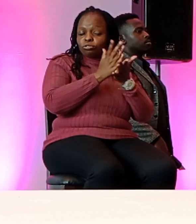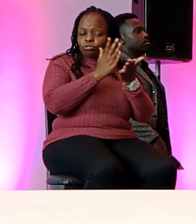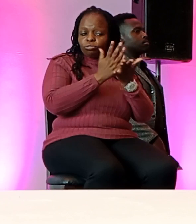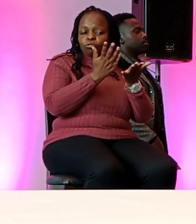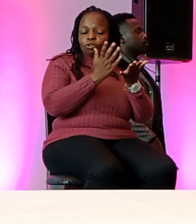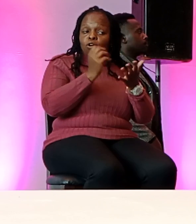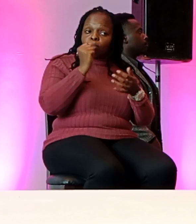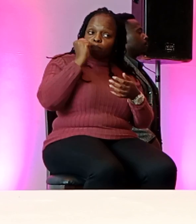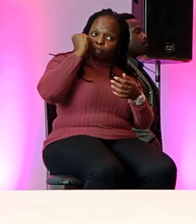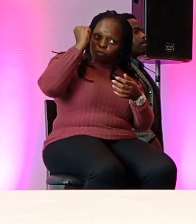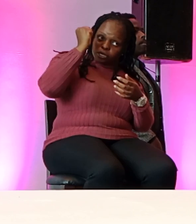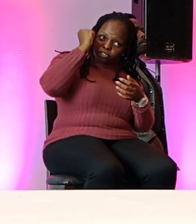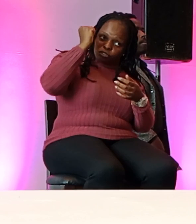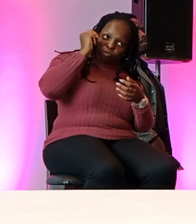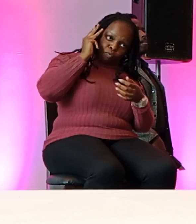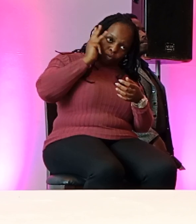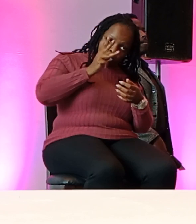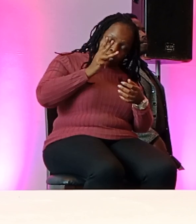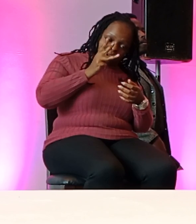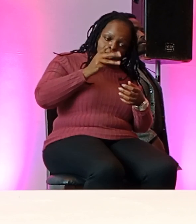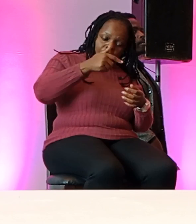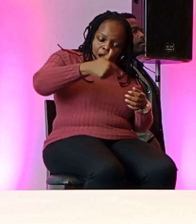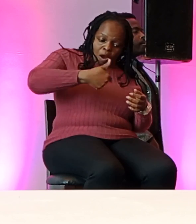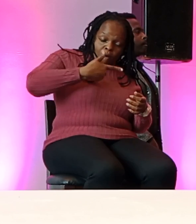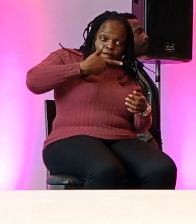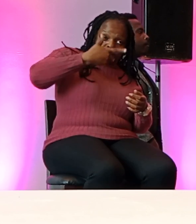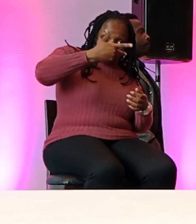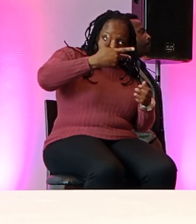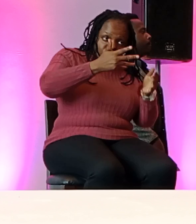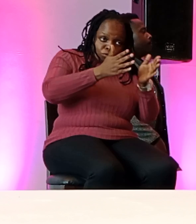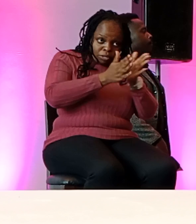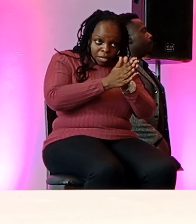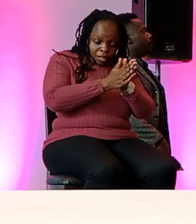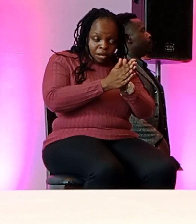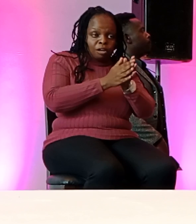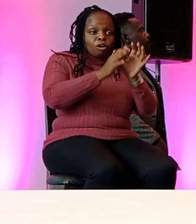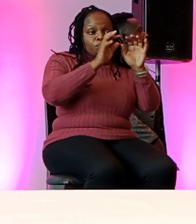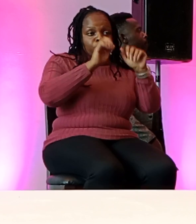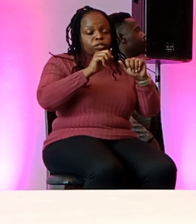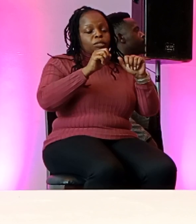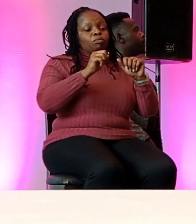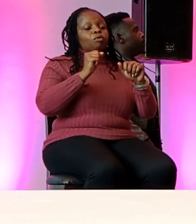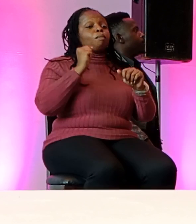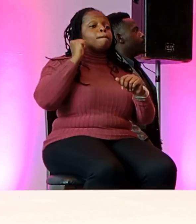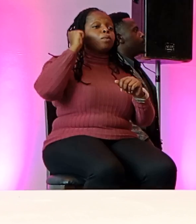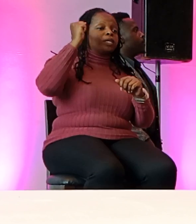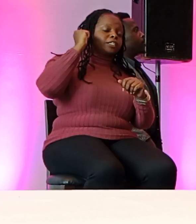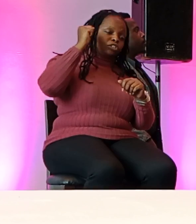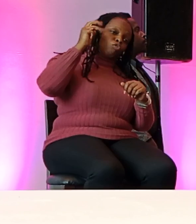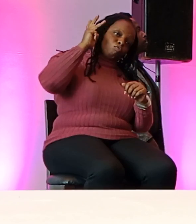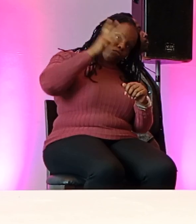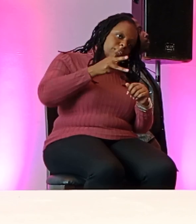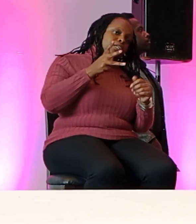the political will, and our voice put together can generate the political will.